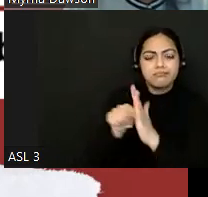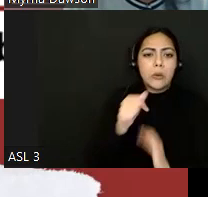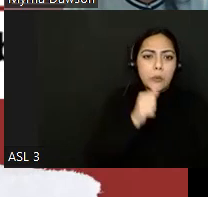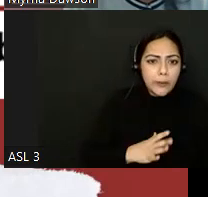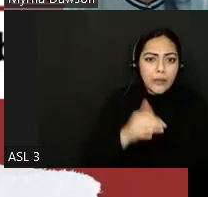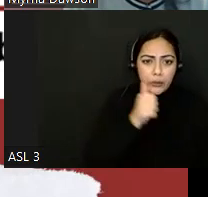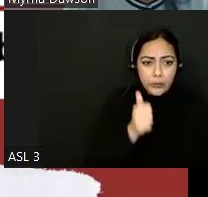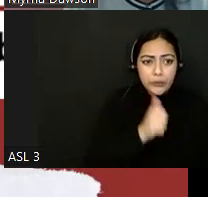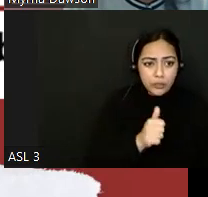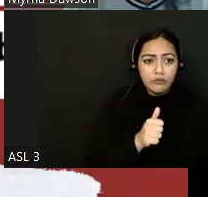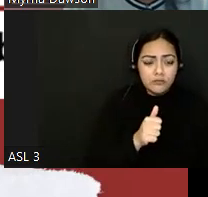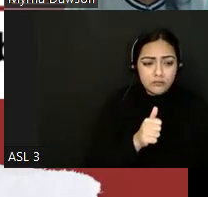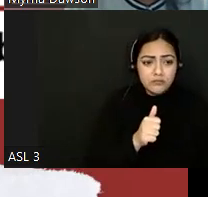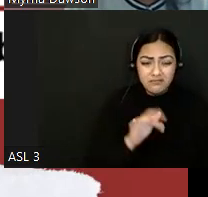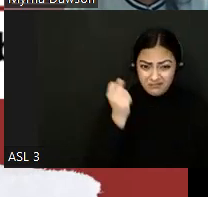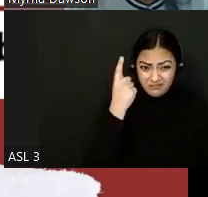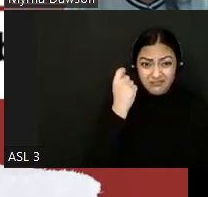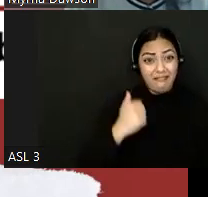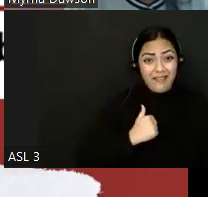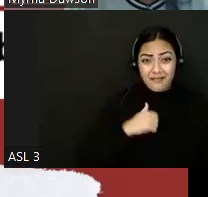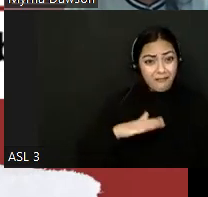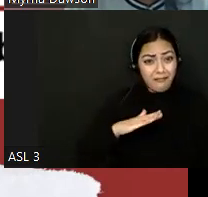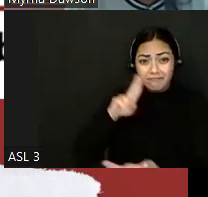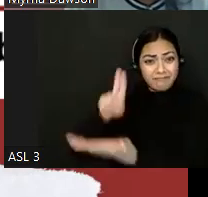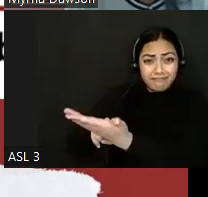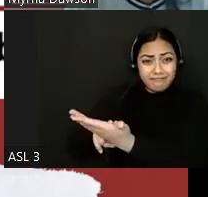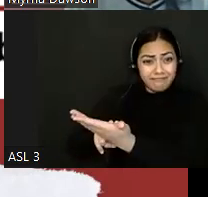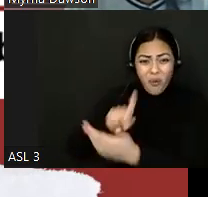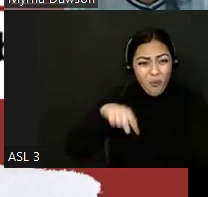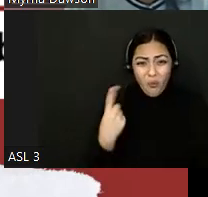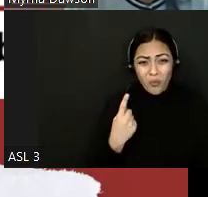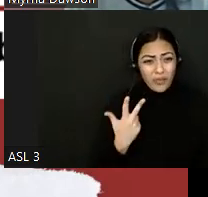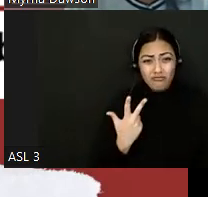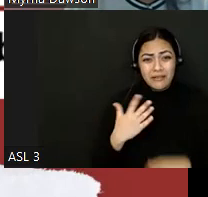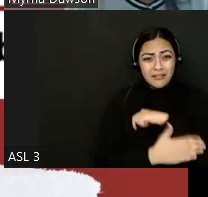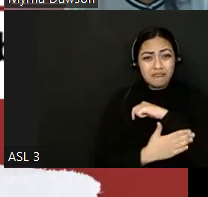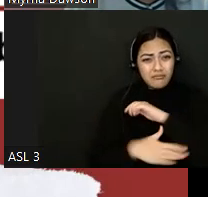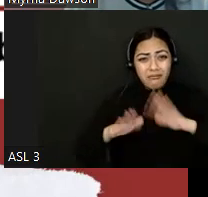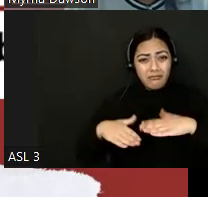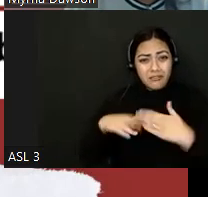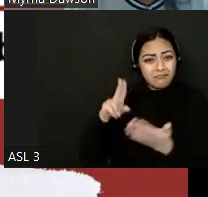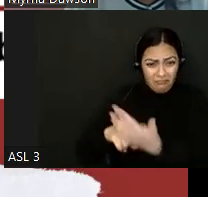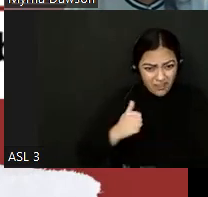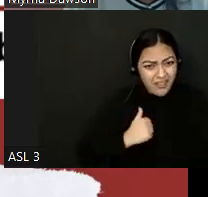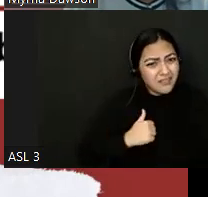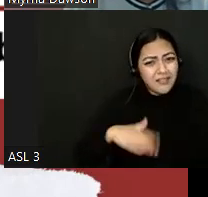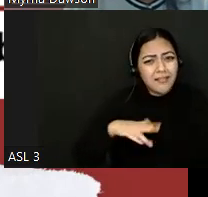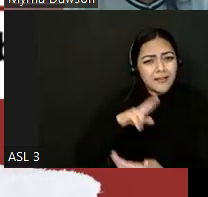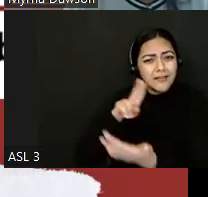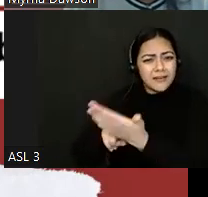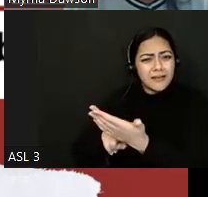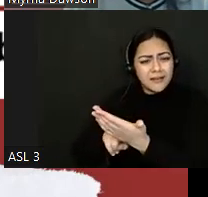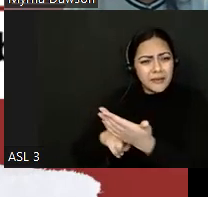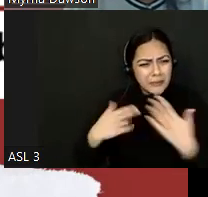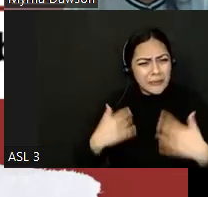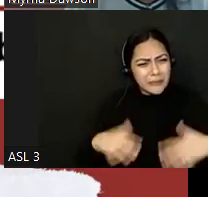in 2018 to do so. This may seem a small oversight, but I argue it is a measure of how important